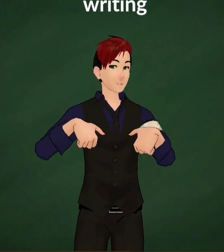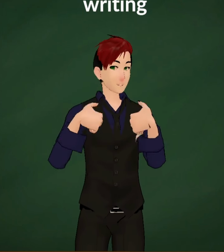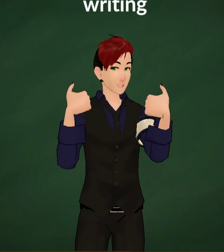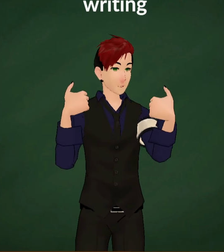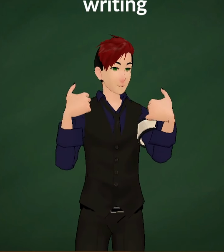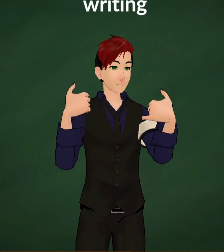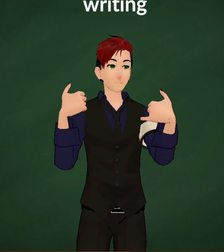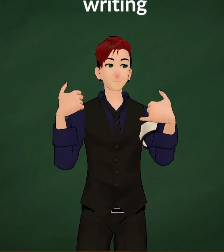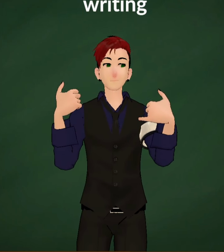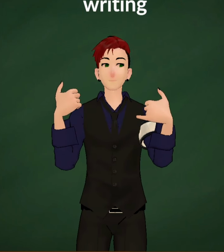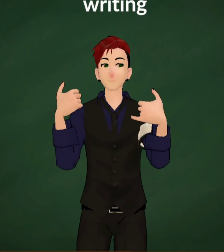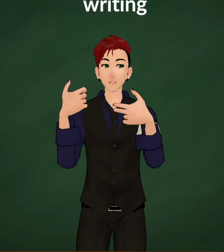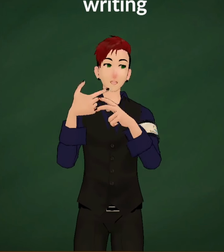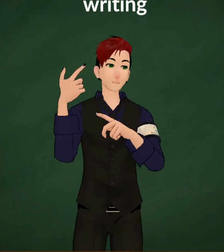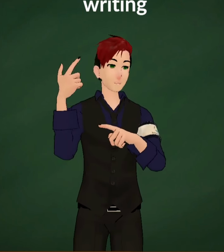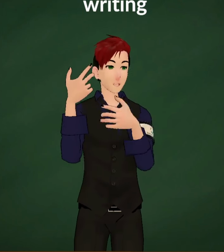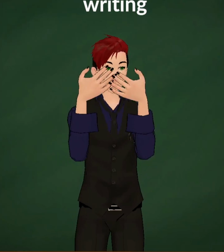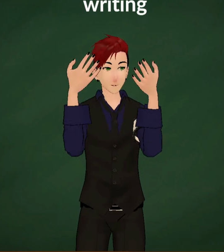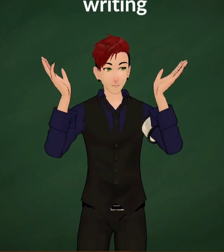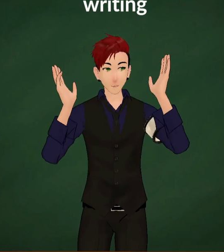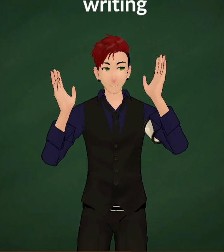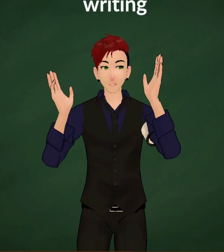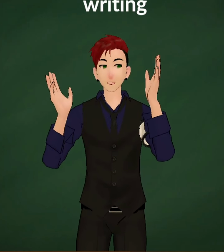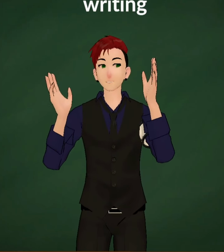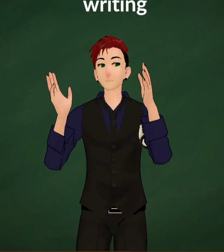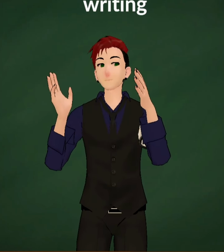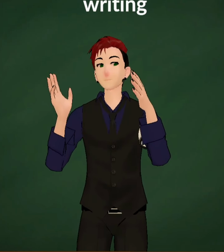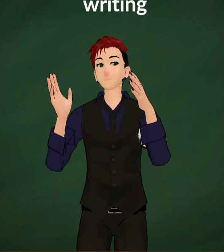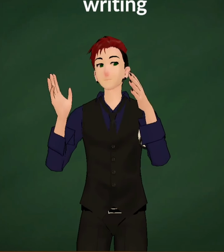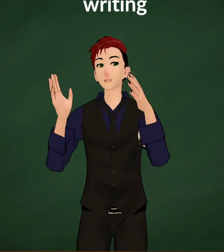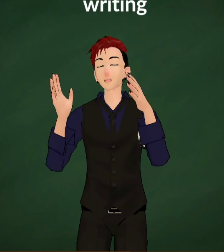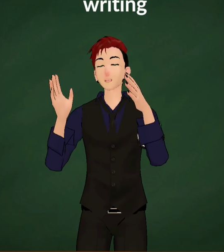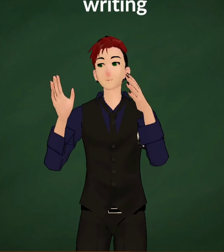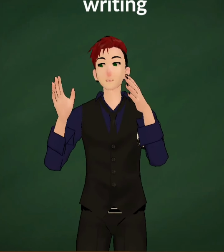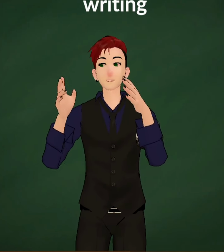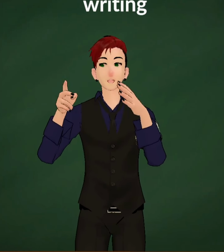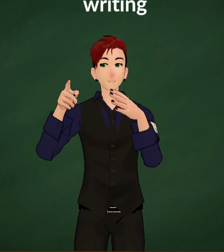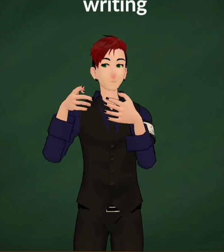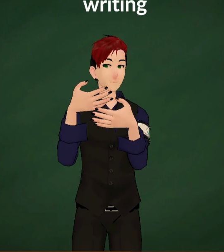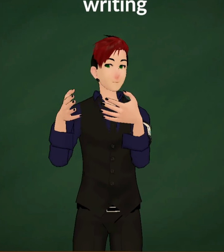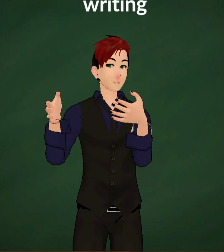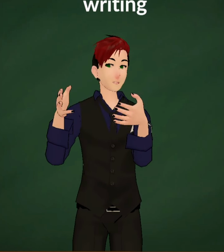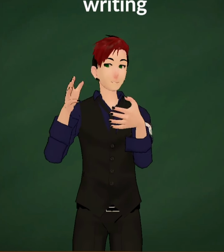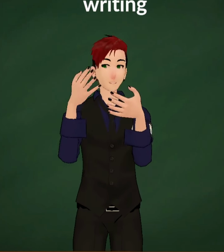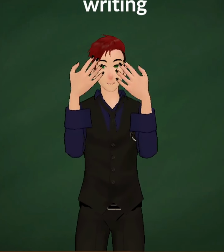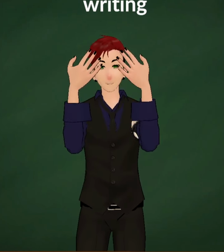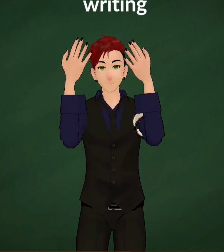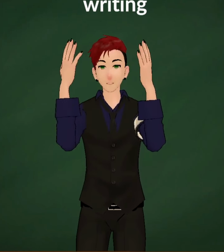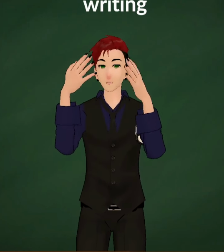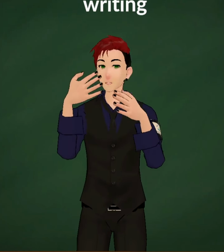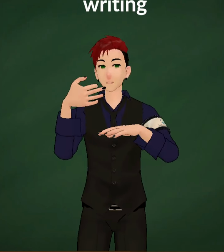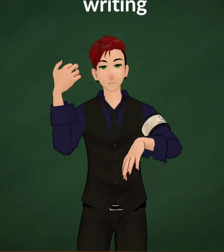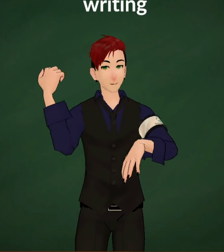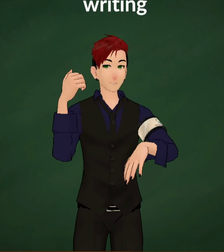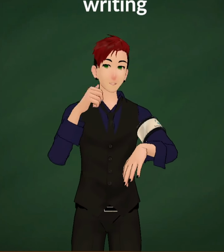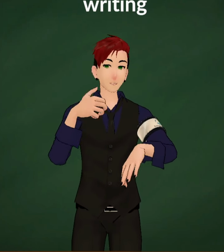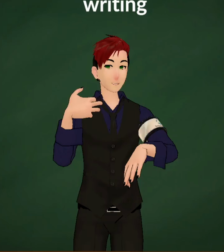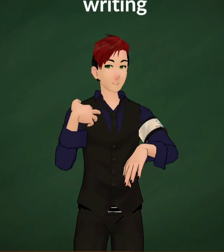real life from VRChat. That like things that VR is missing and doesn't